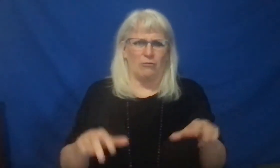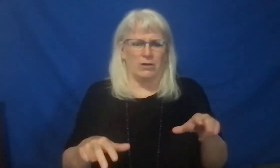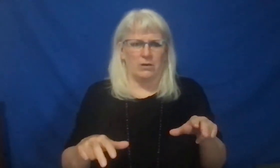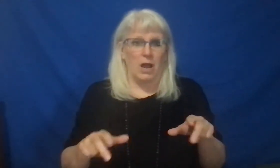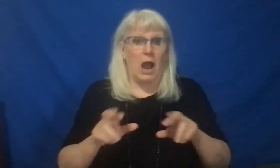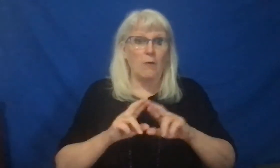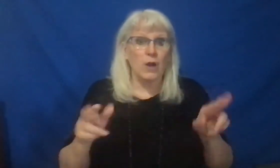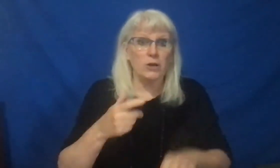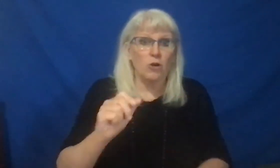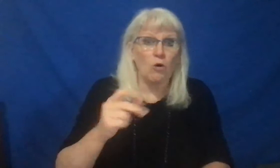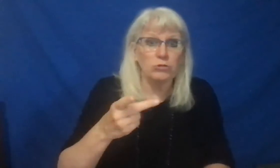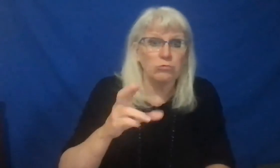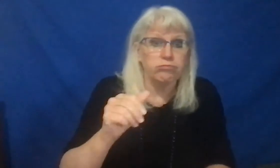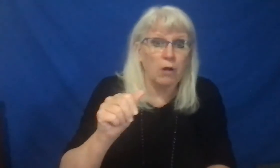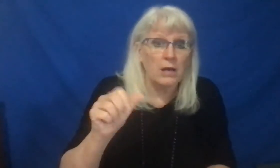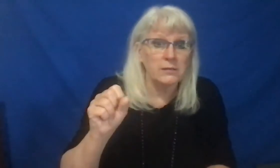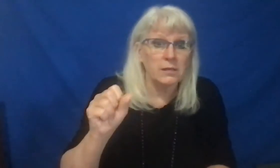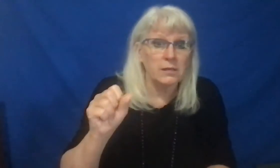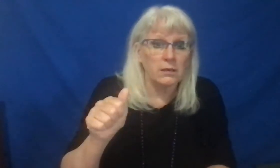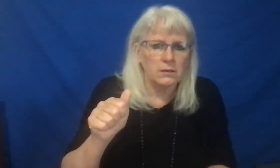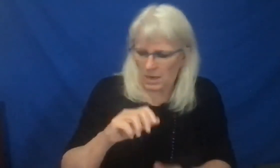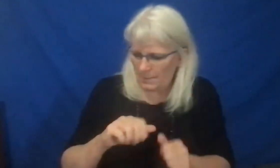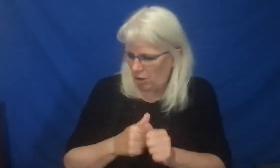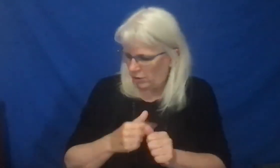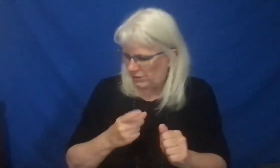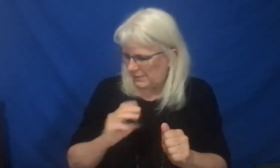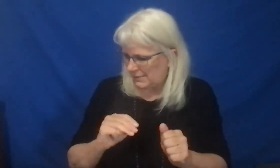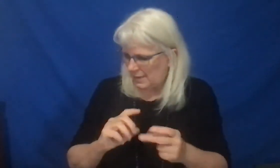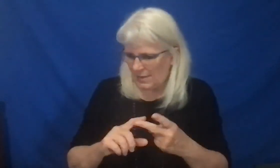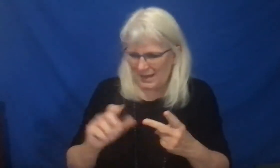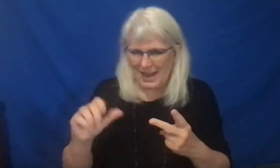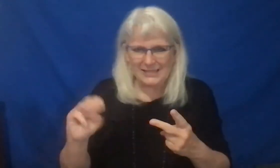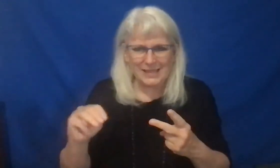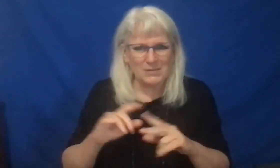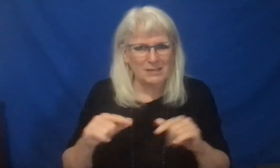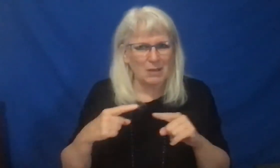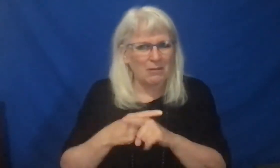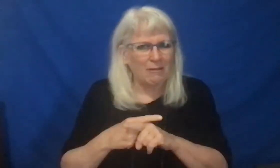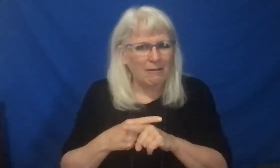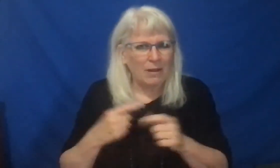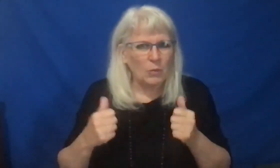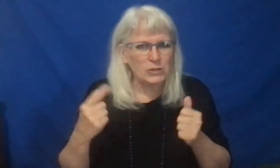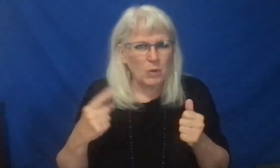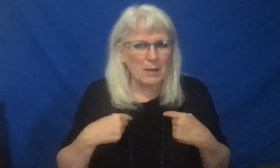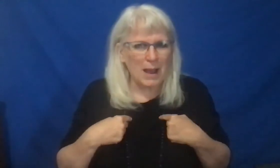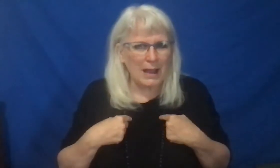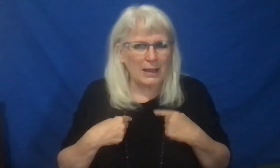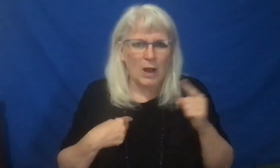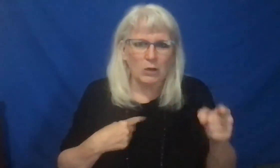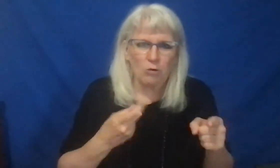and I'm looking going, wait, I'm an alternate DCM and I'm an ACM? Like, how does that work? Like, which one am I? You know, and it was like, I